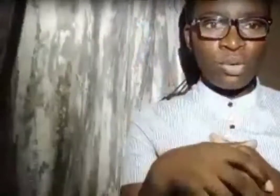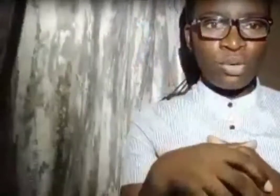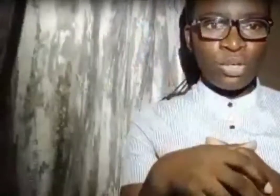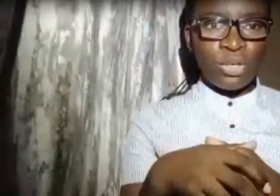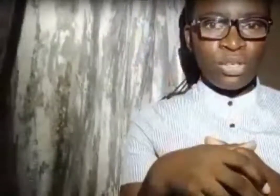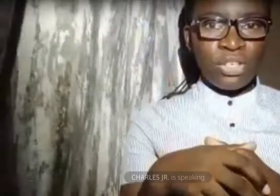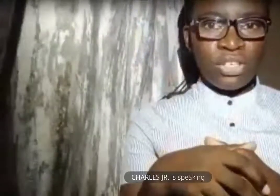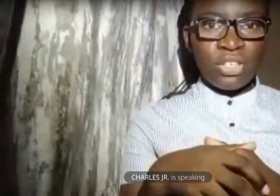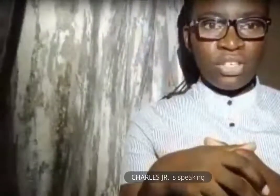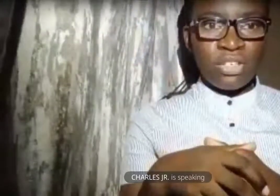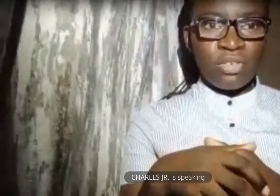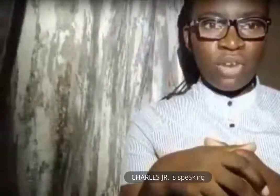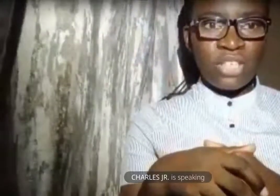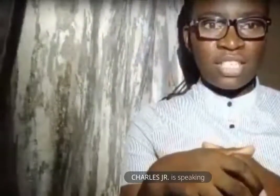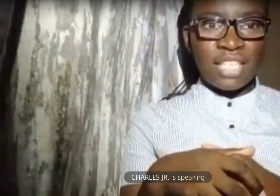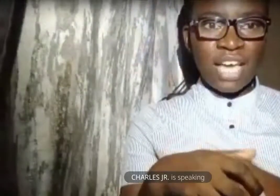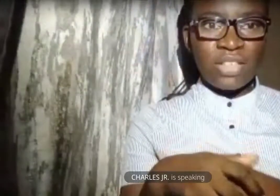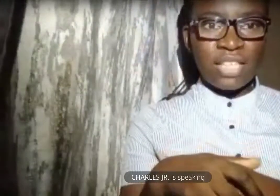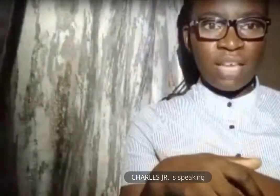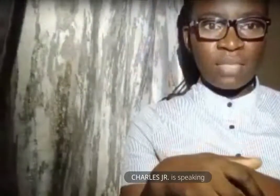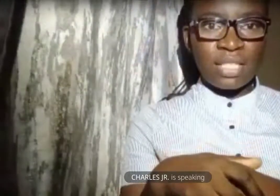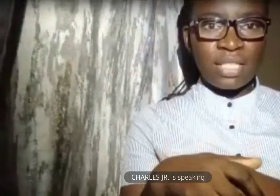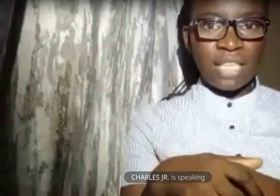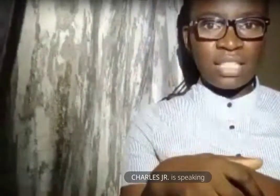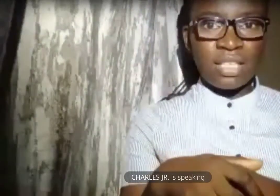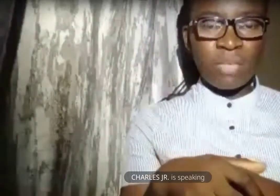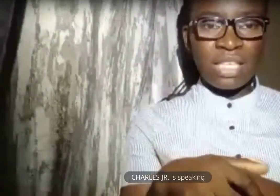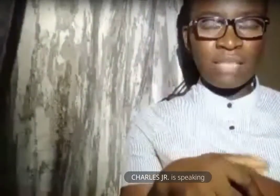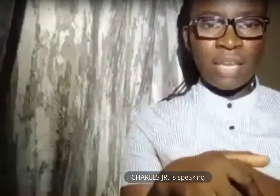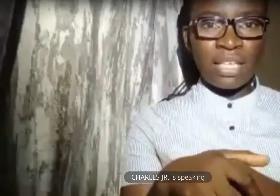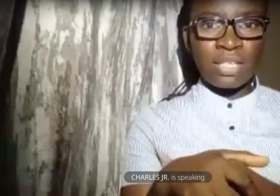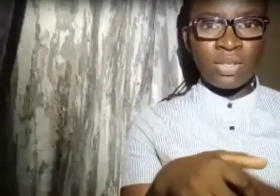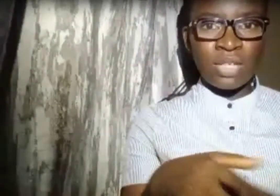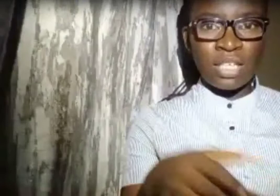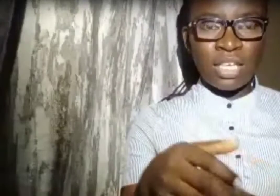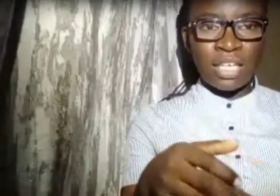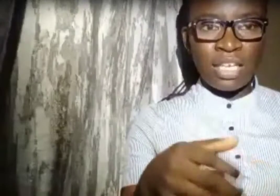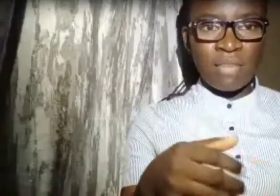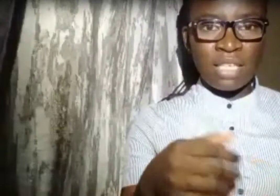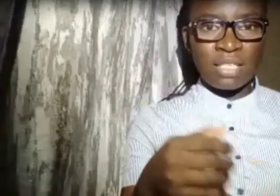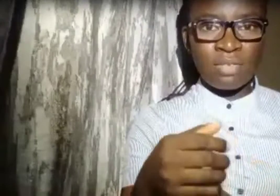can be signed. Somebody's mic is on and I can hear myself. I don't know. Can it be turned off?